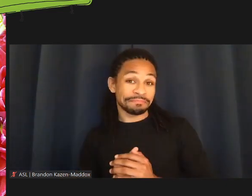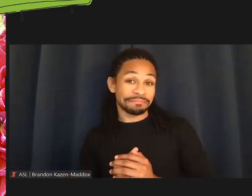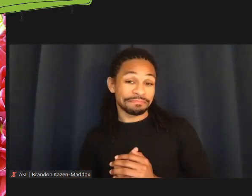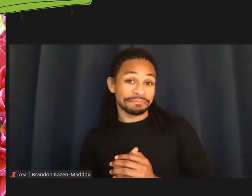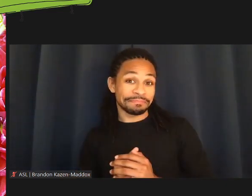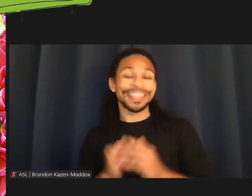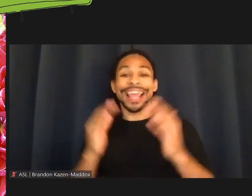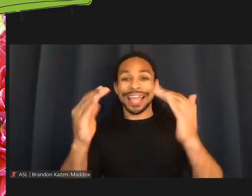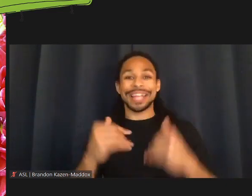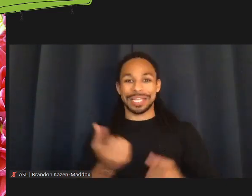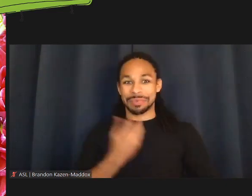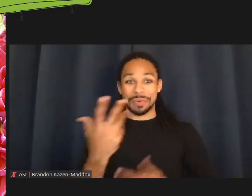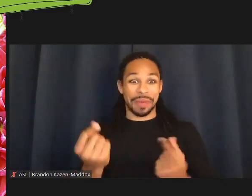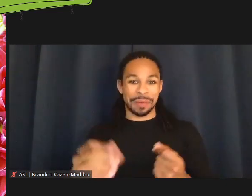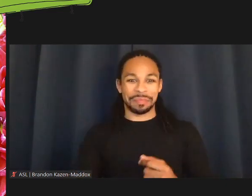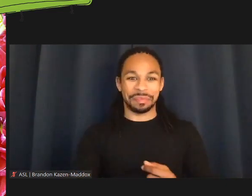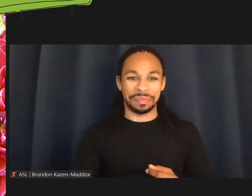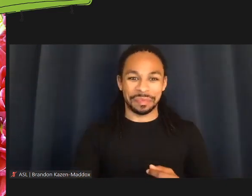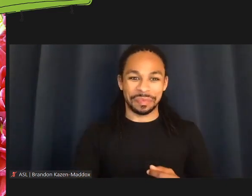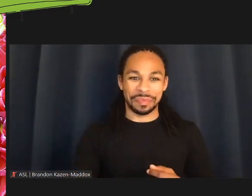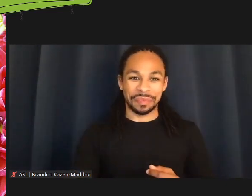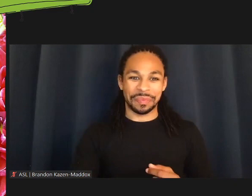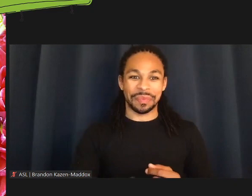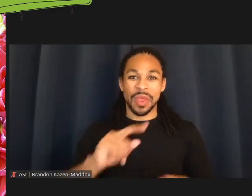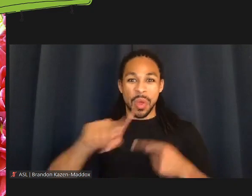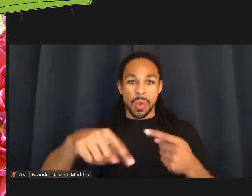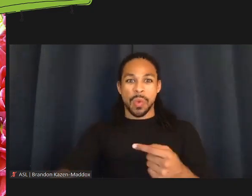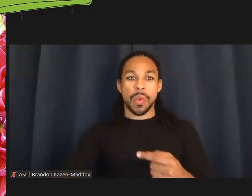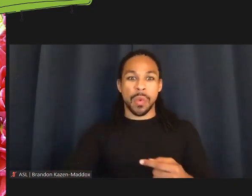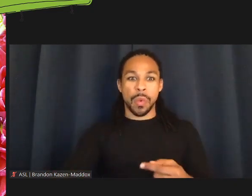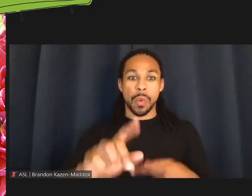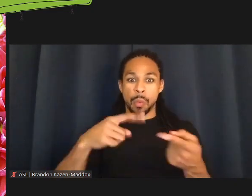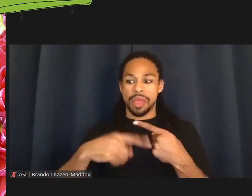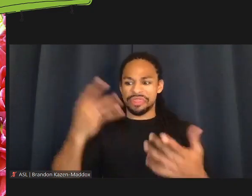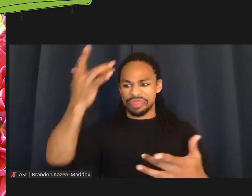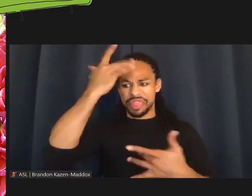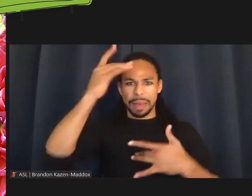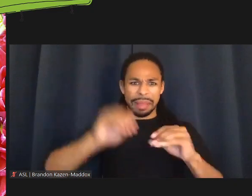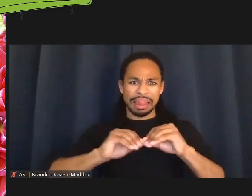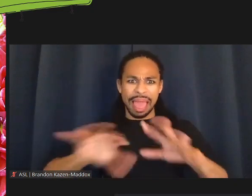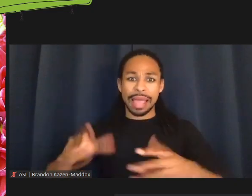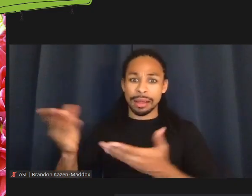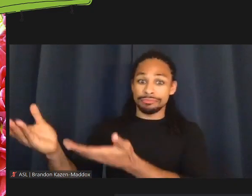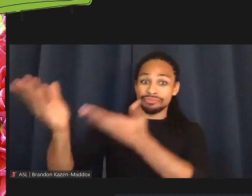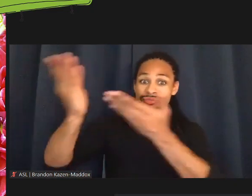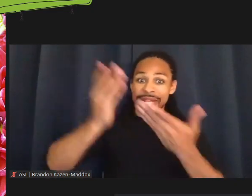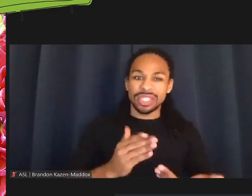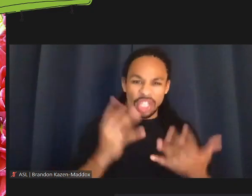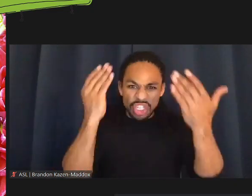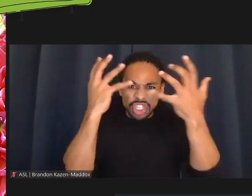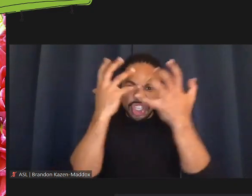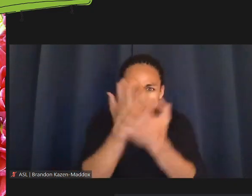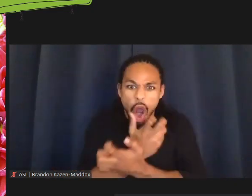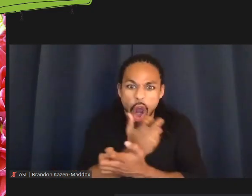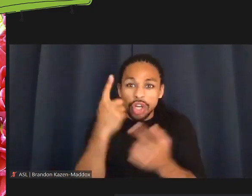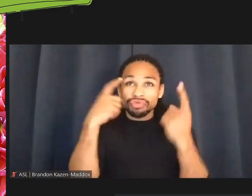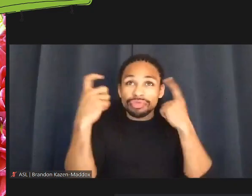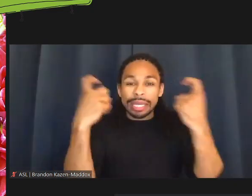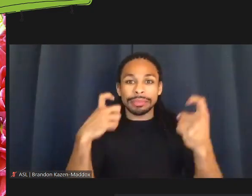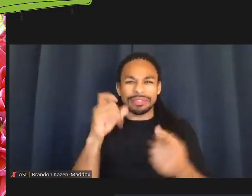The next poem is called When the Plague Brings With It Dark Dreams of Scavengers, and there's a short